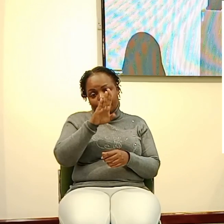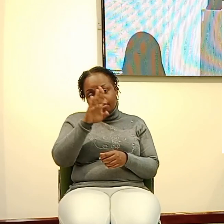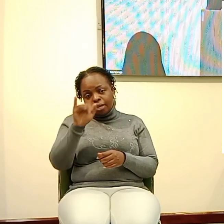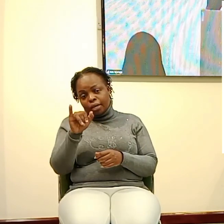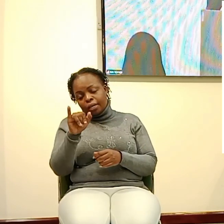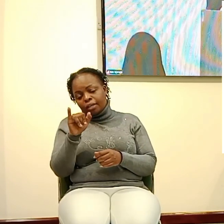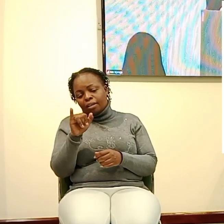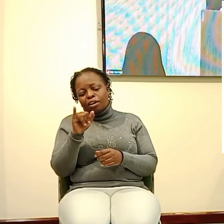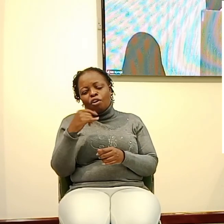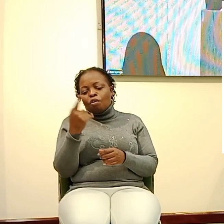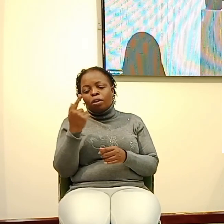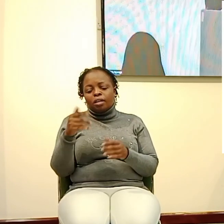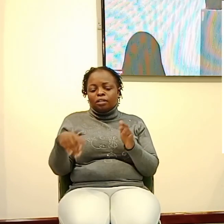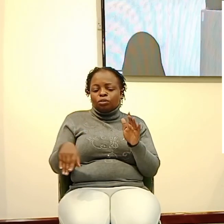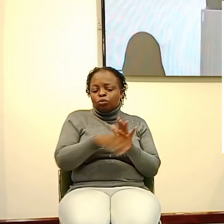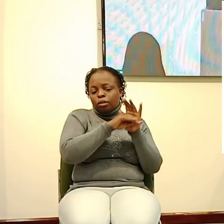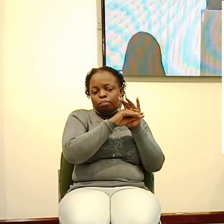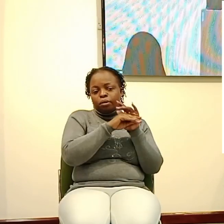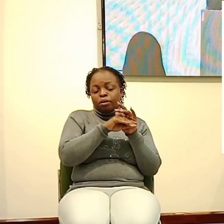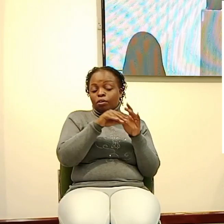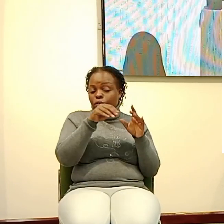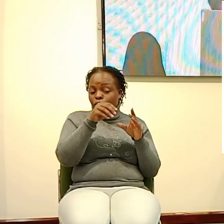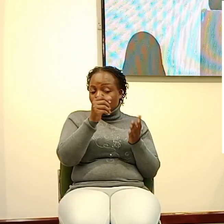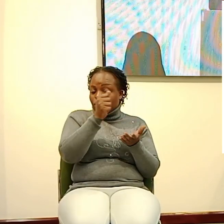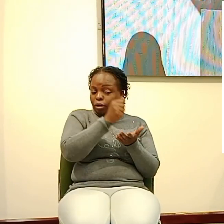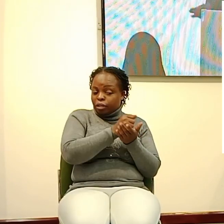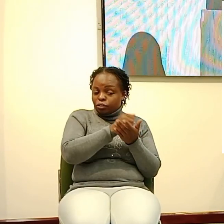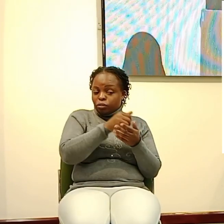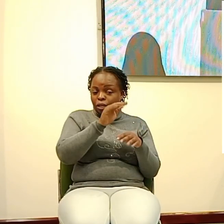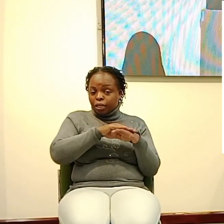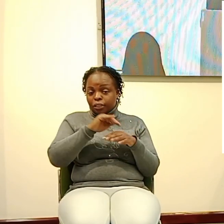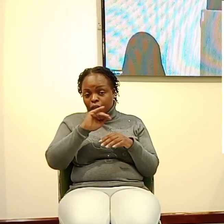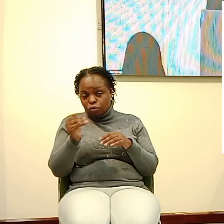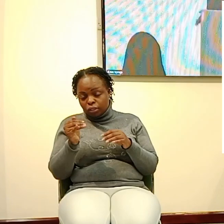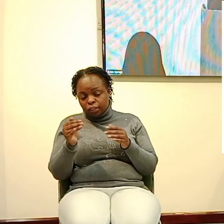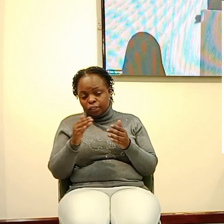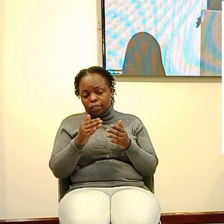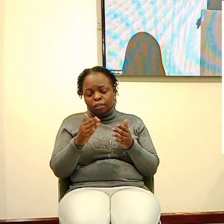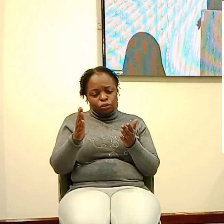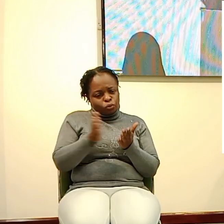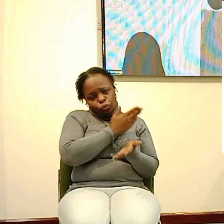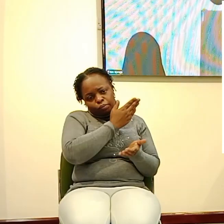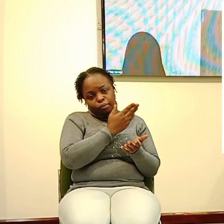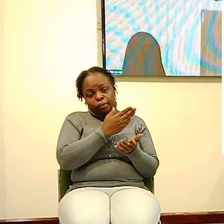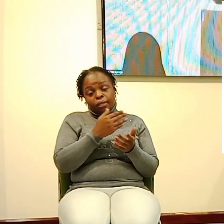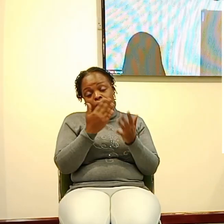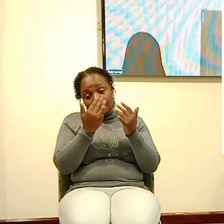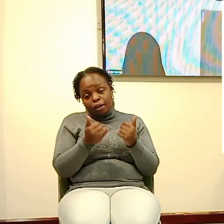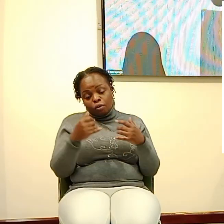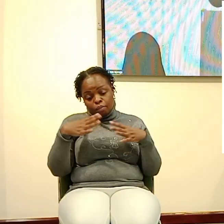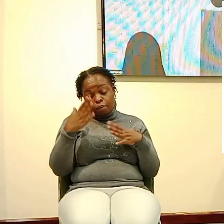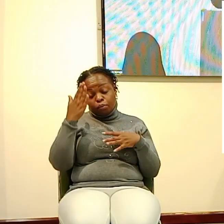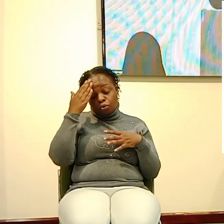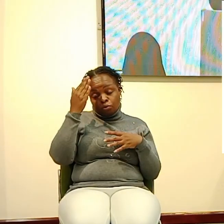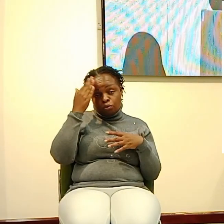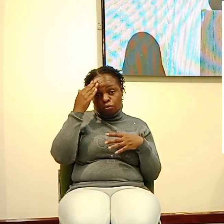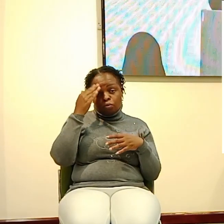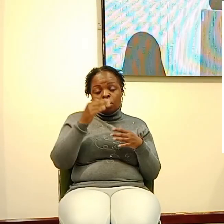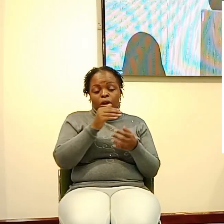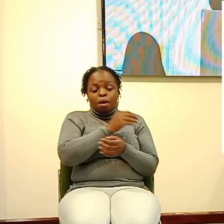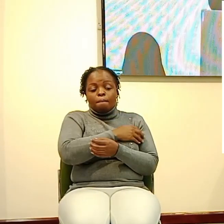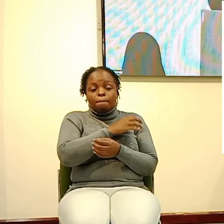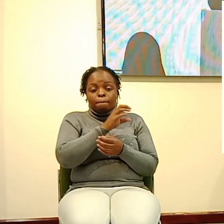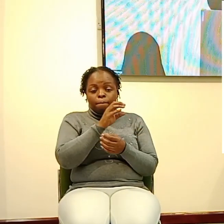the nominations at the counties. They were phasing them out. In fact, now that people have understood the power